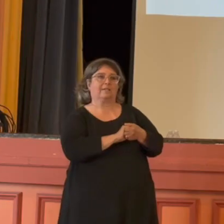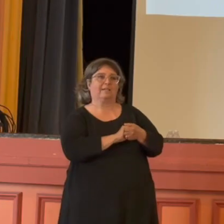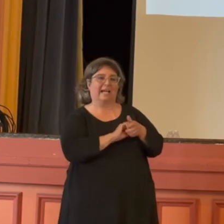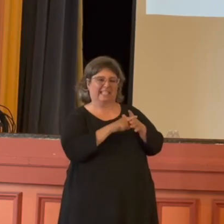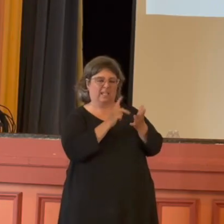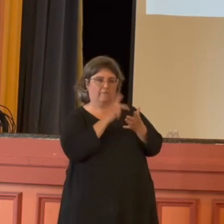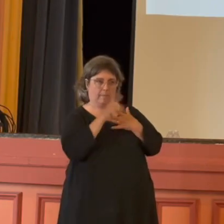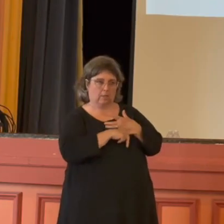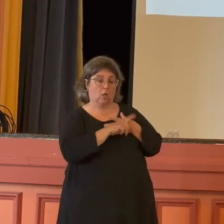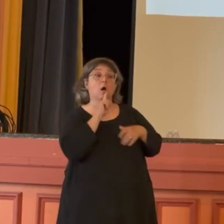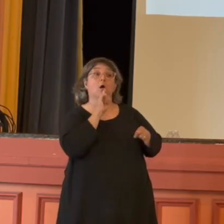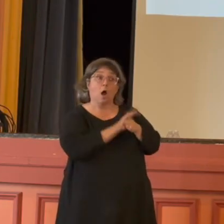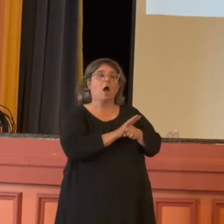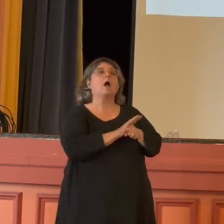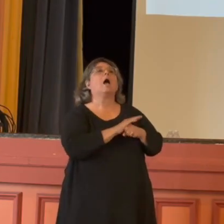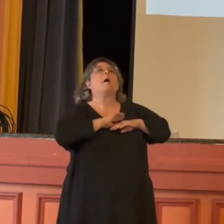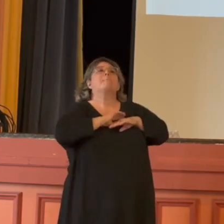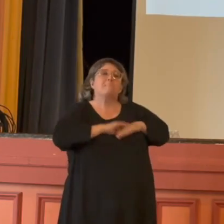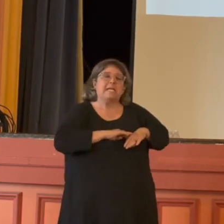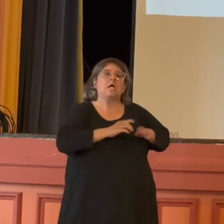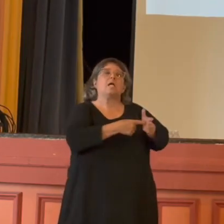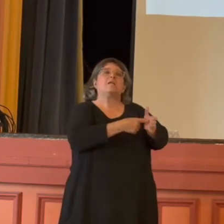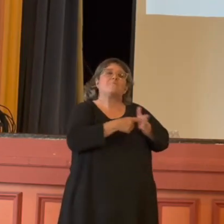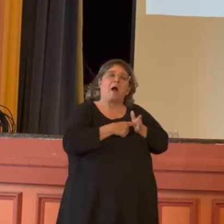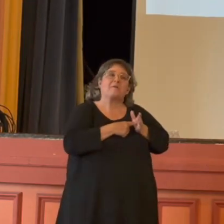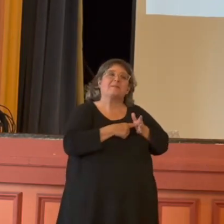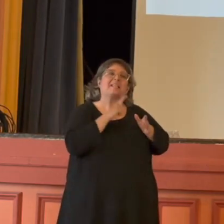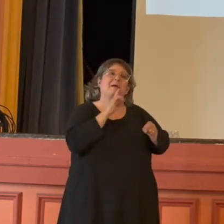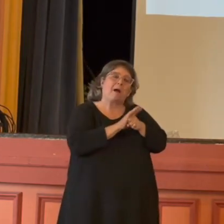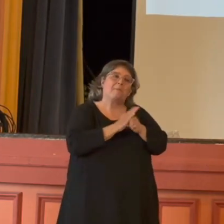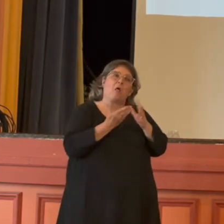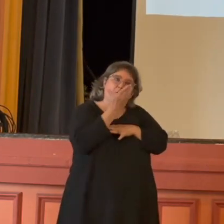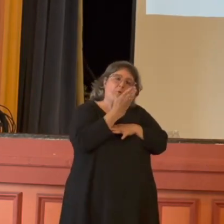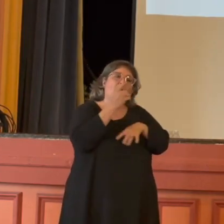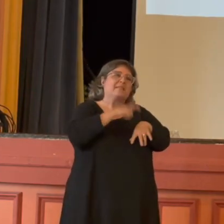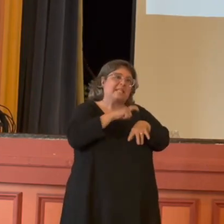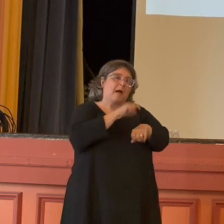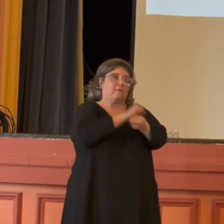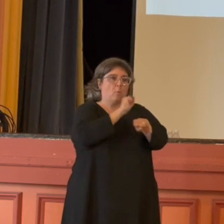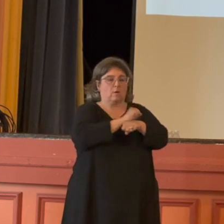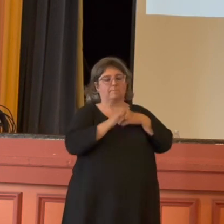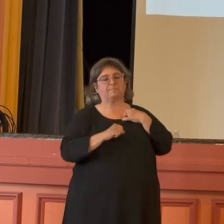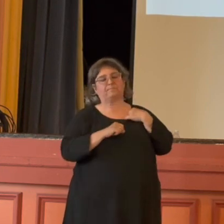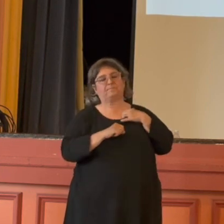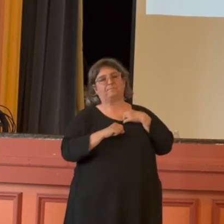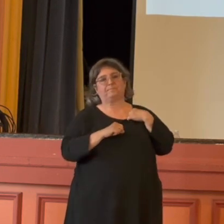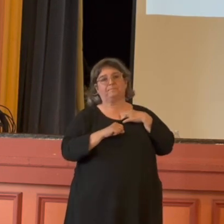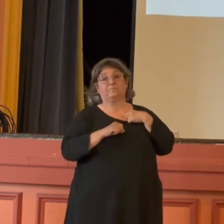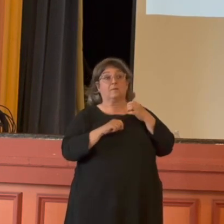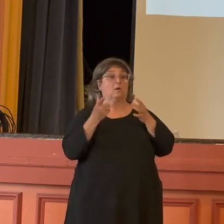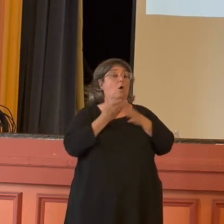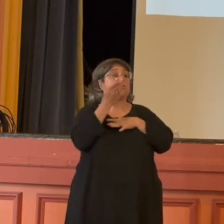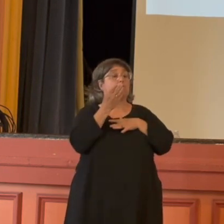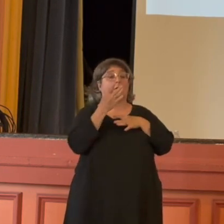start of a project ensure that they meet the commitment that they said they will throughout the life cycle of that project. So over the